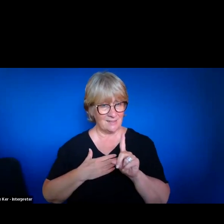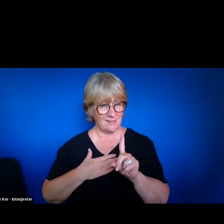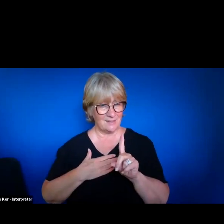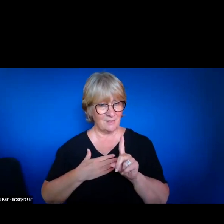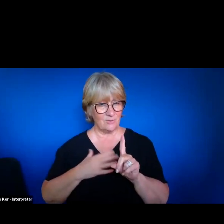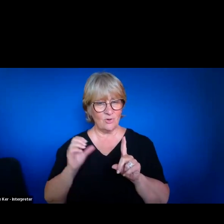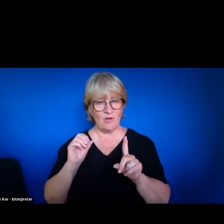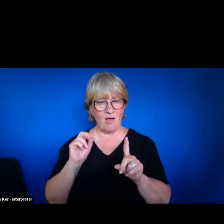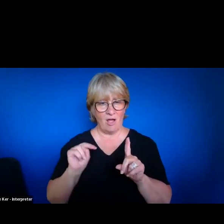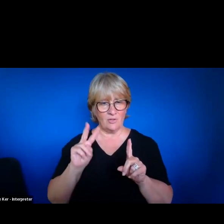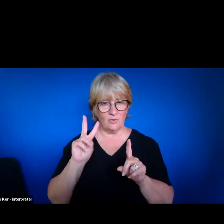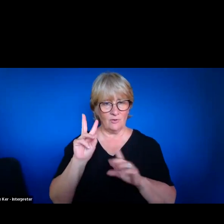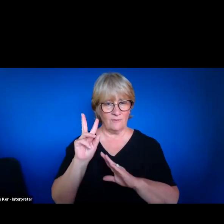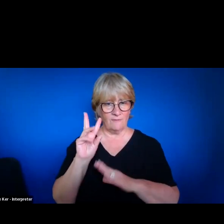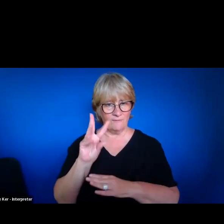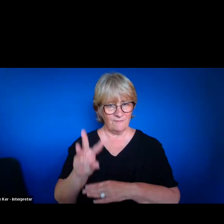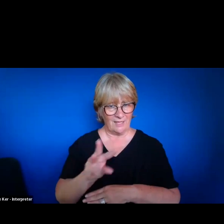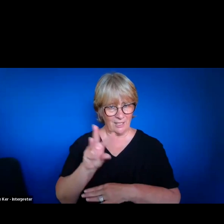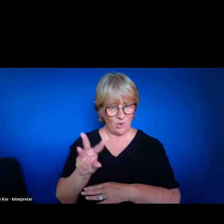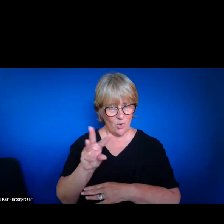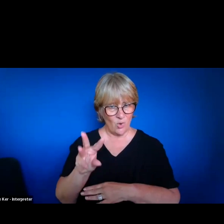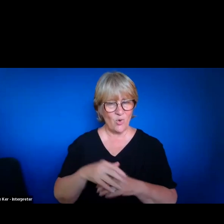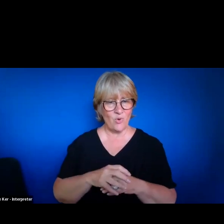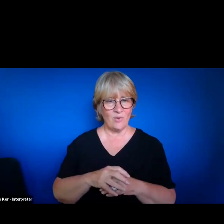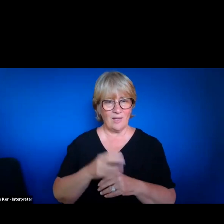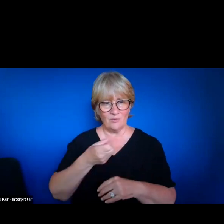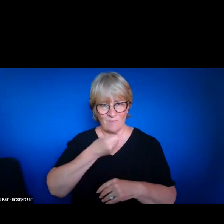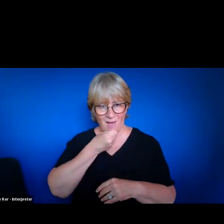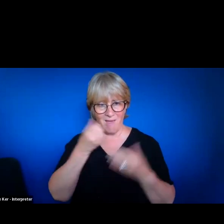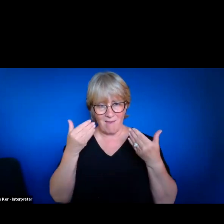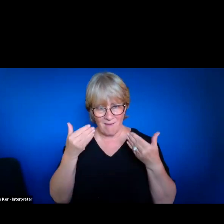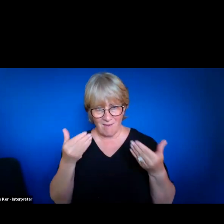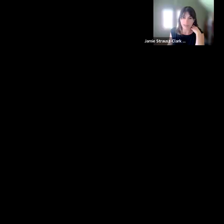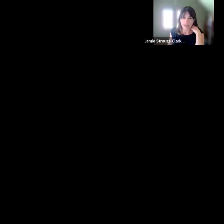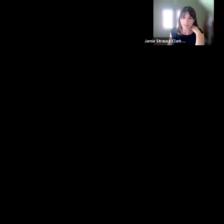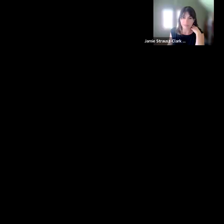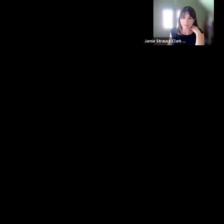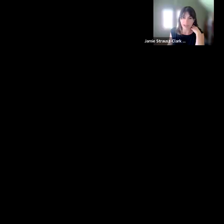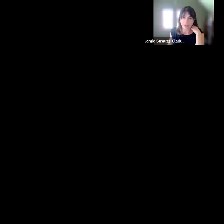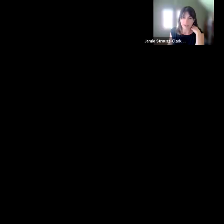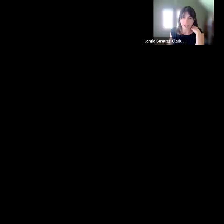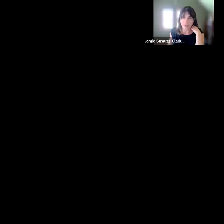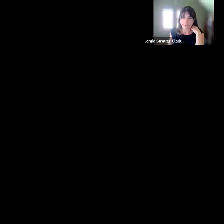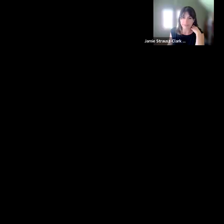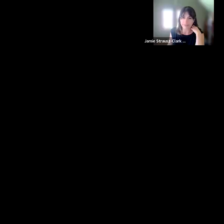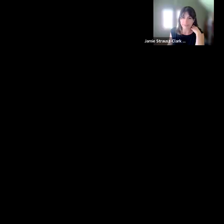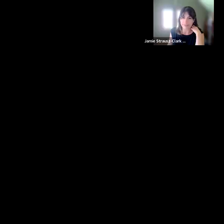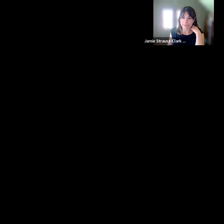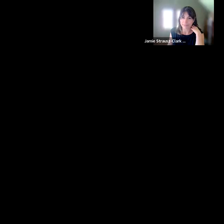turn on your video camera and turn on your mic and go ahead and speak, and I will start the